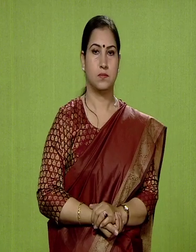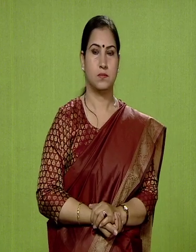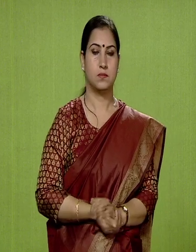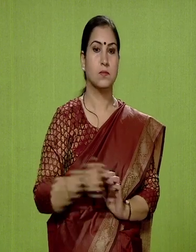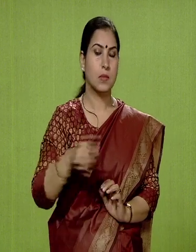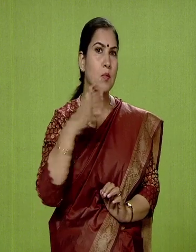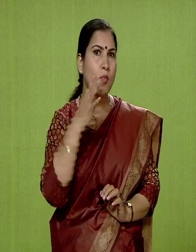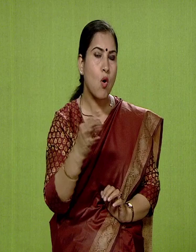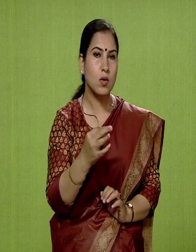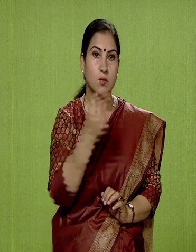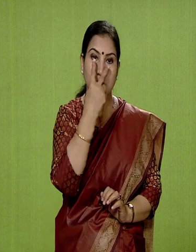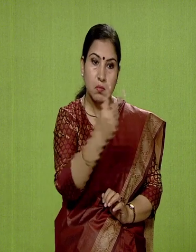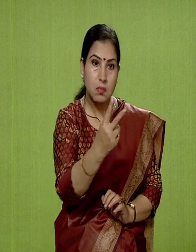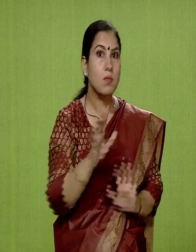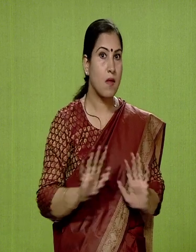It is important to note that